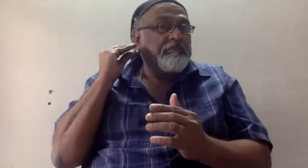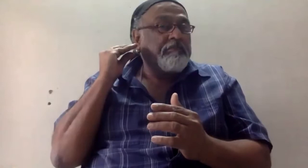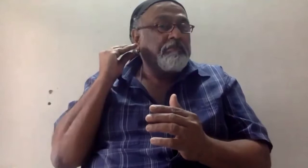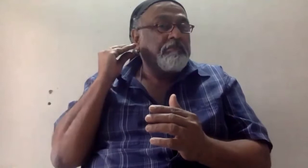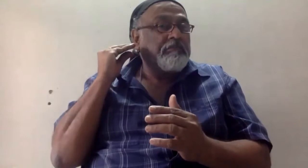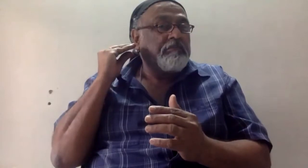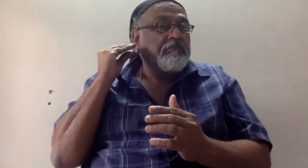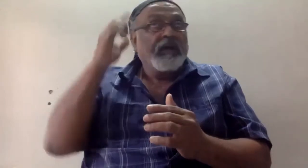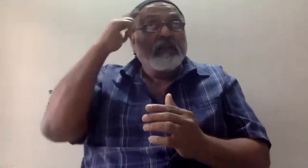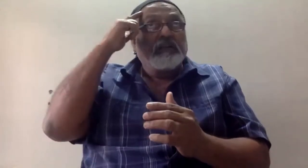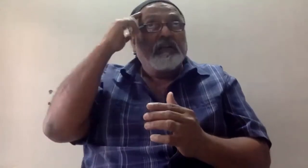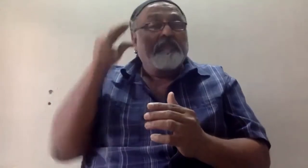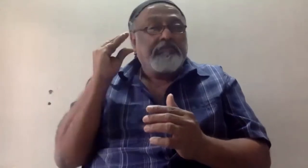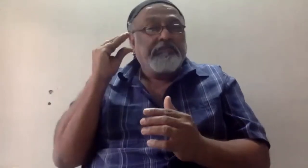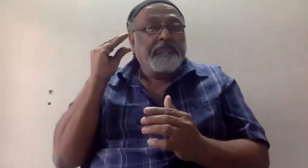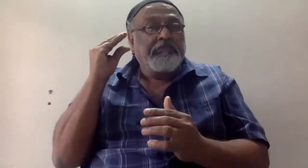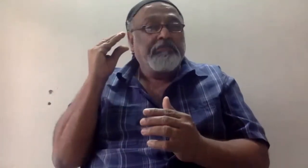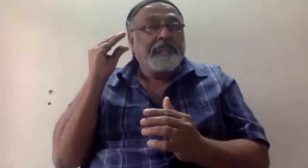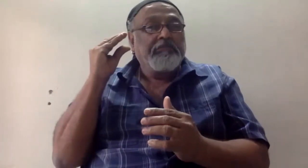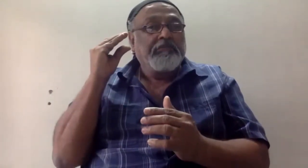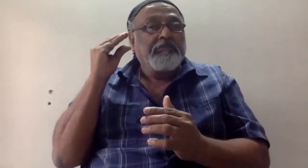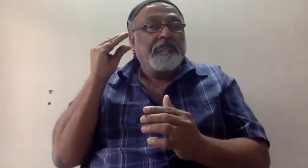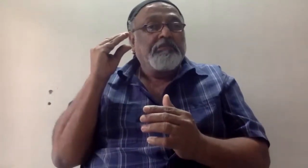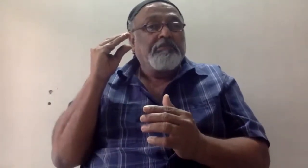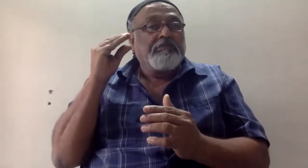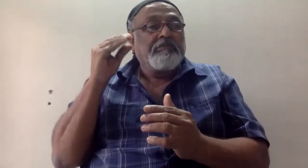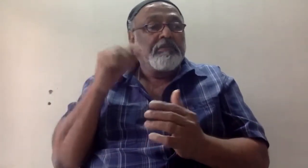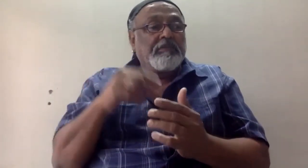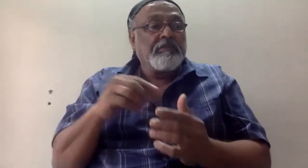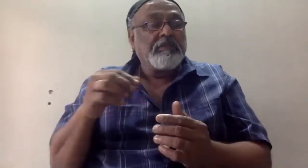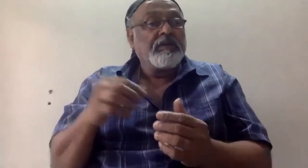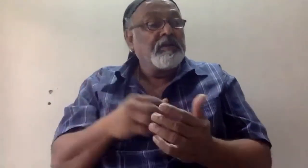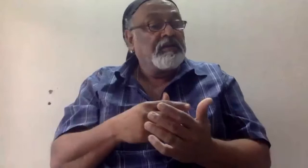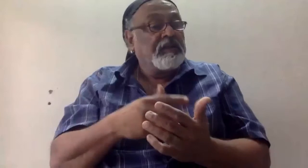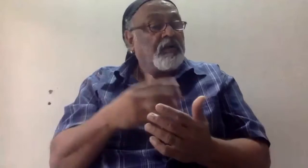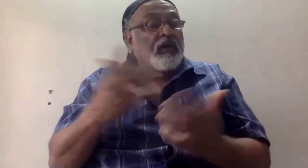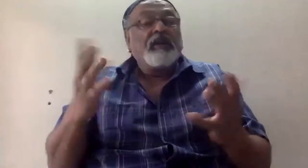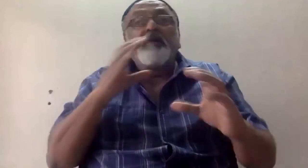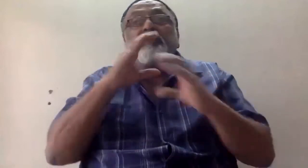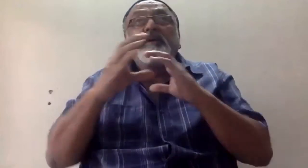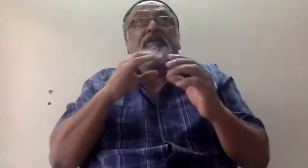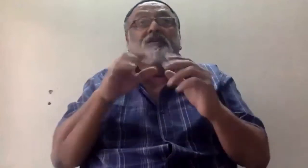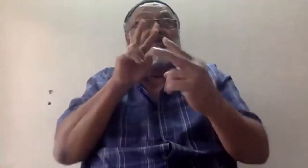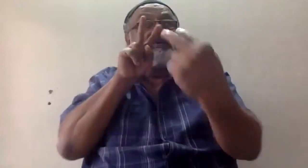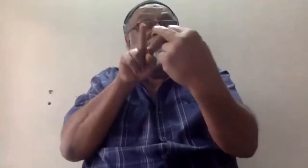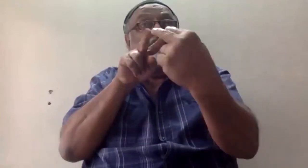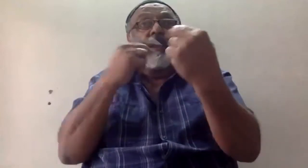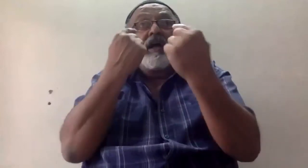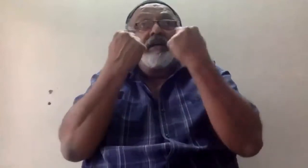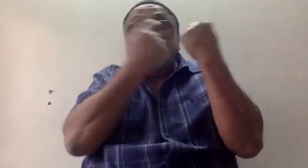intellectual challenges. This is, or people where communication happens through eyes many a times. Then of course,